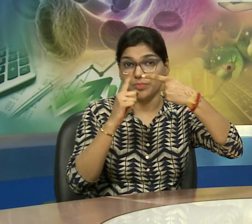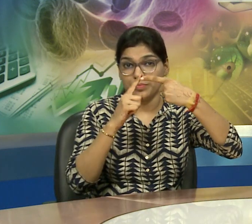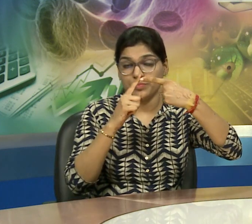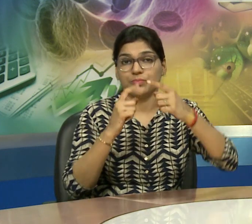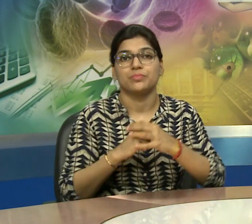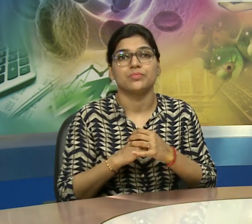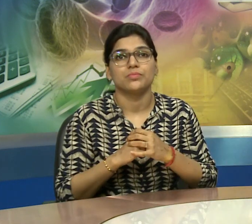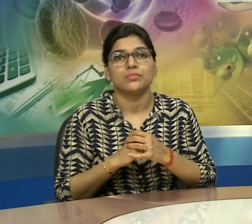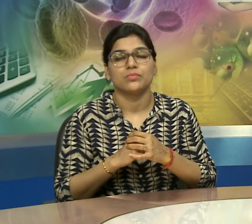First,